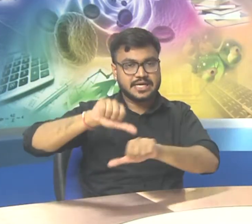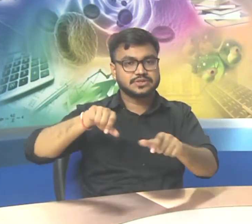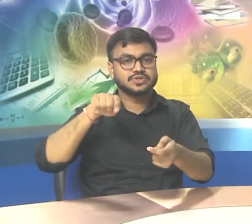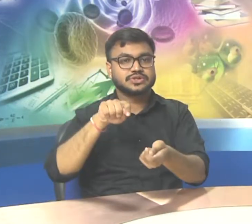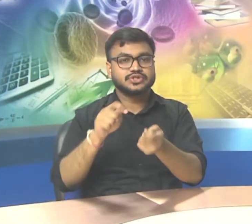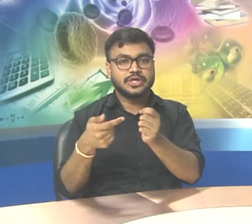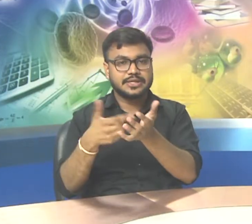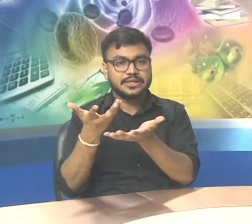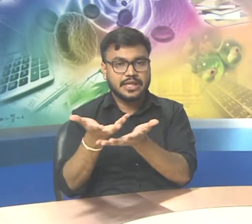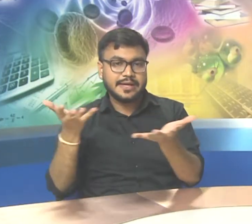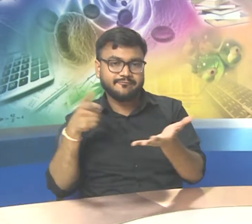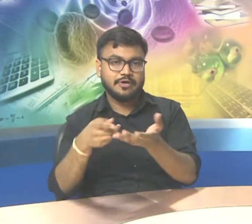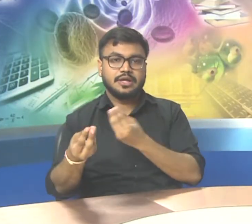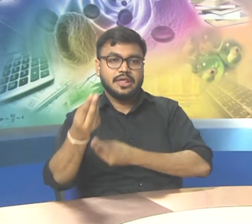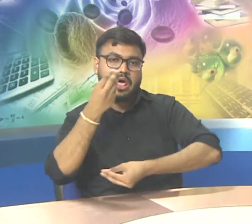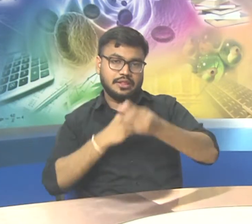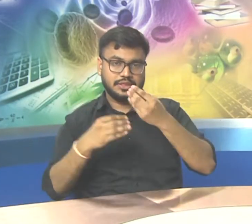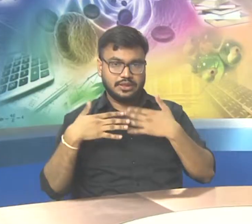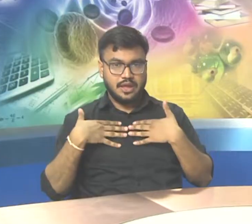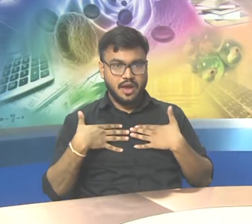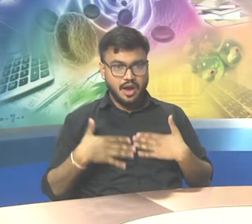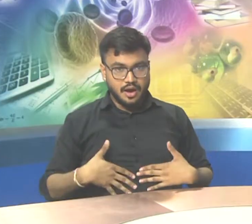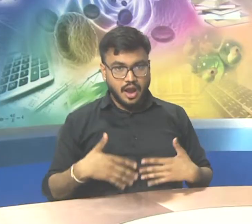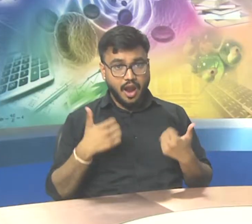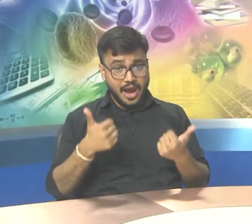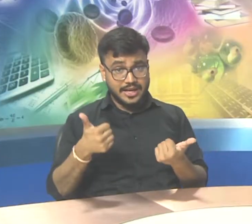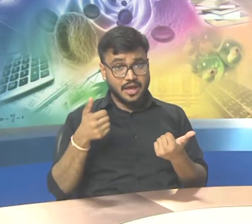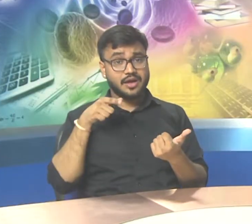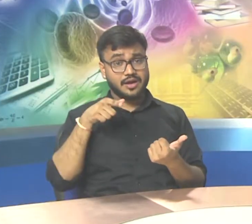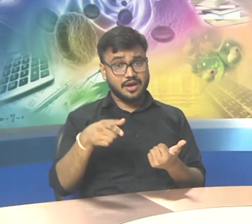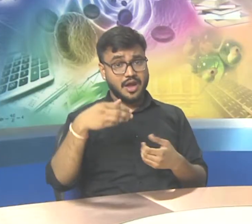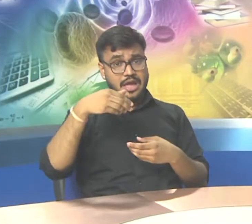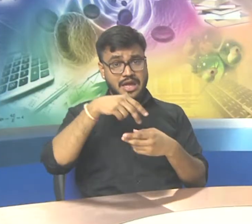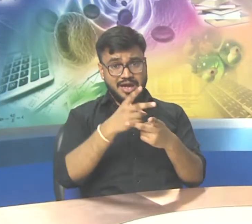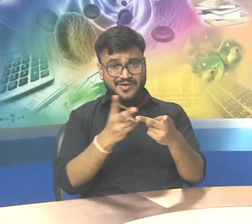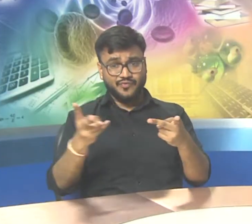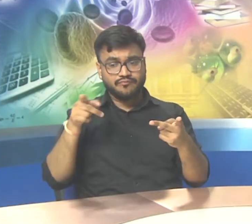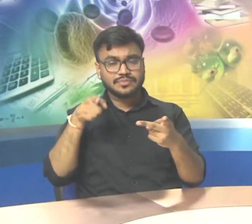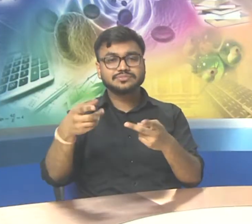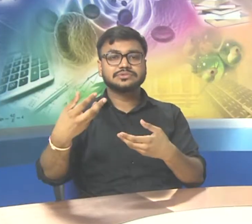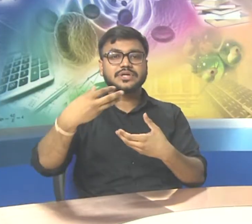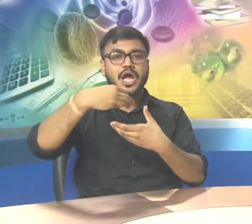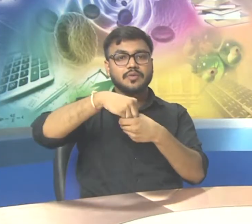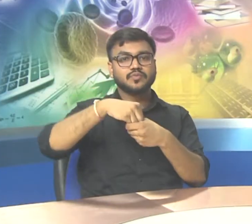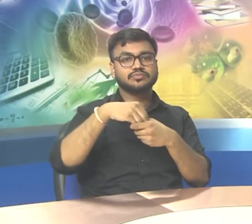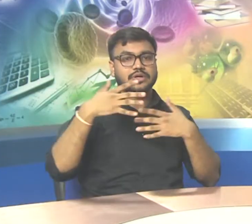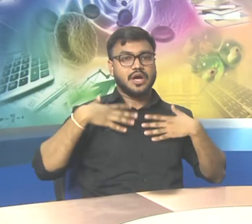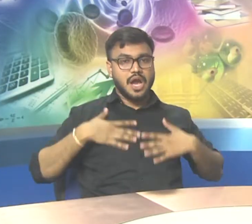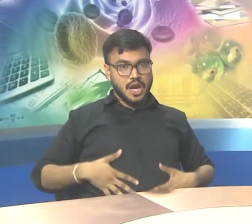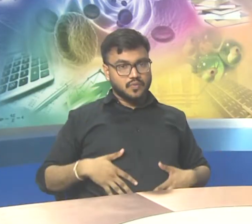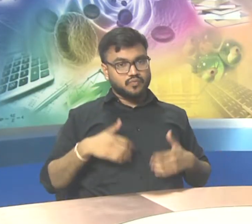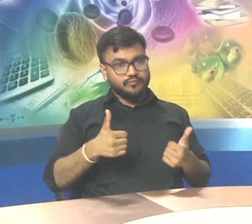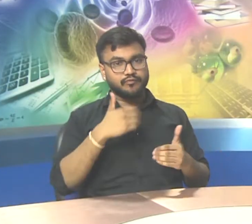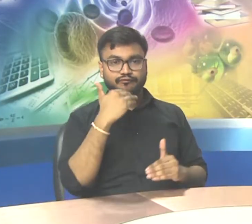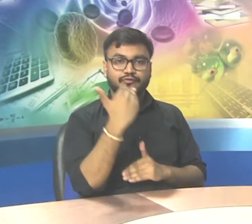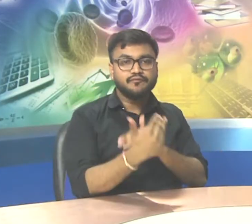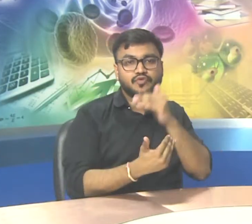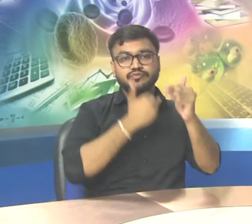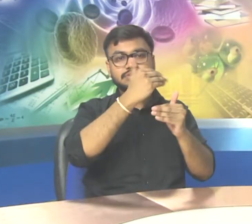Nutrients are chemical substances present in food that helps in nourishing and maintaining the